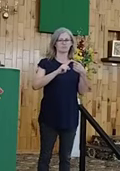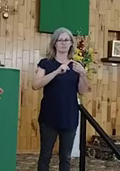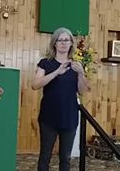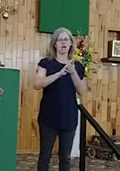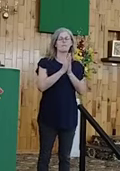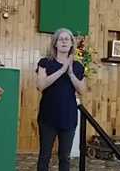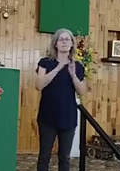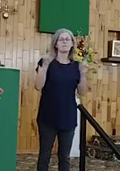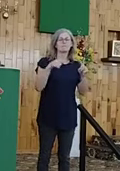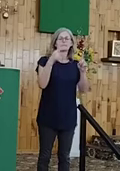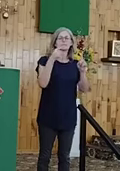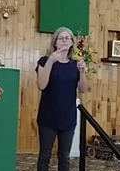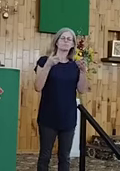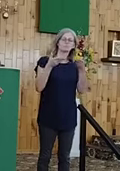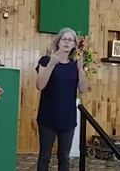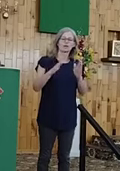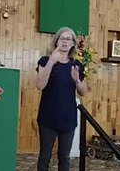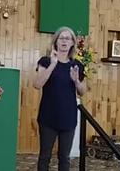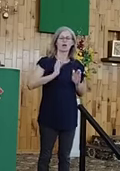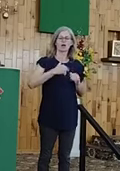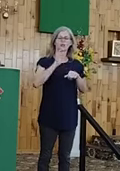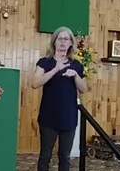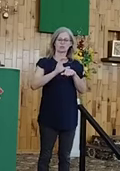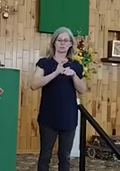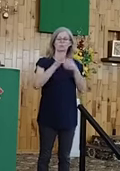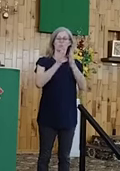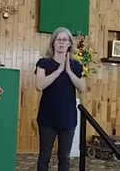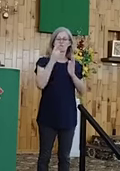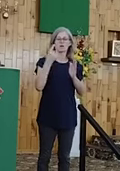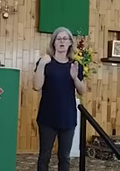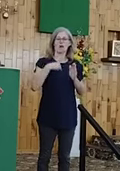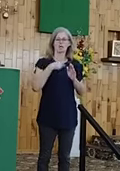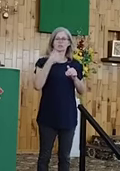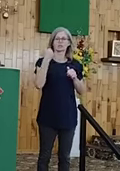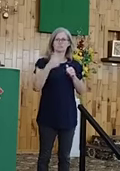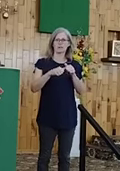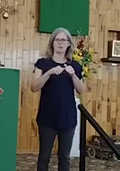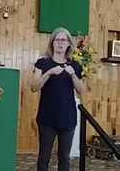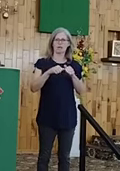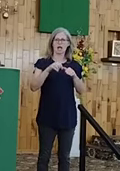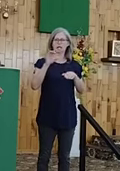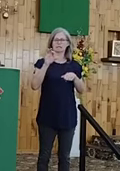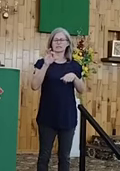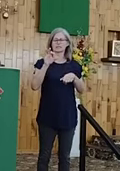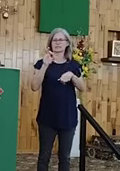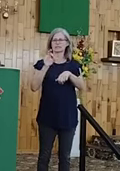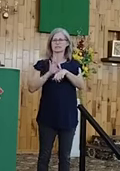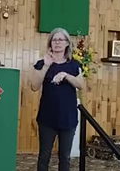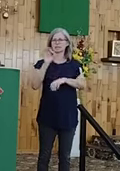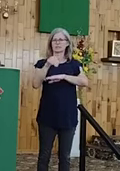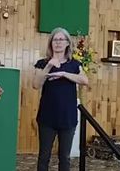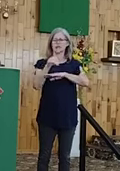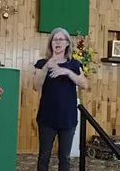By praying for us, remember us in your prayers at 9 p.m. during the great hour of